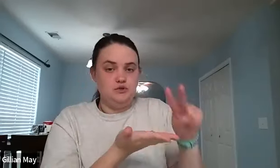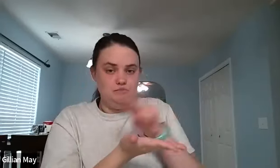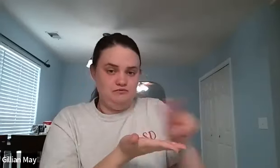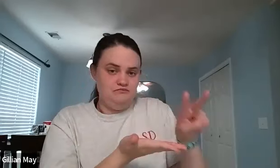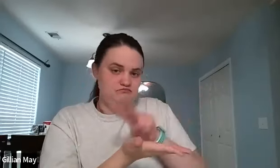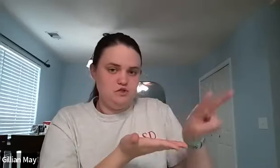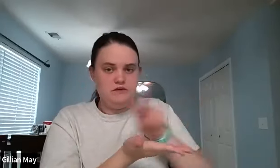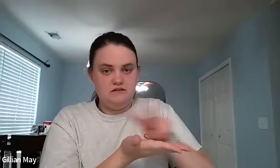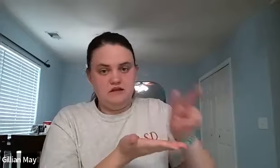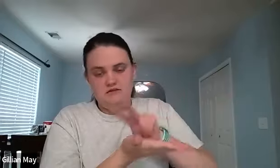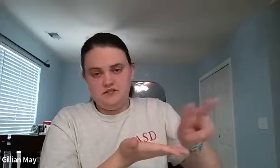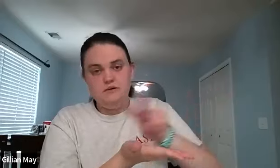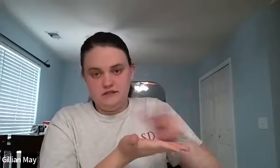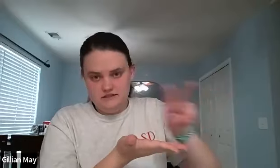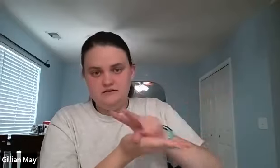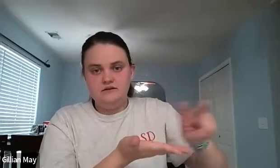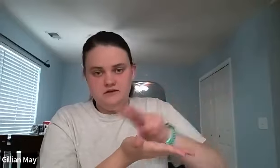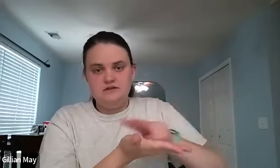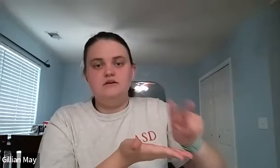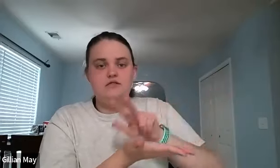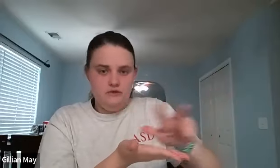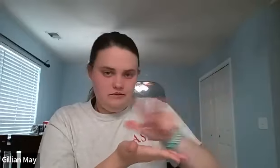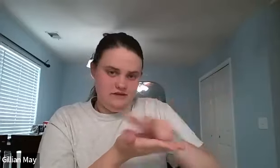do 2 weeks, like every 2 weeks, 3 weeks.